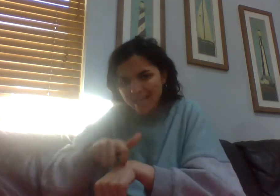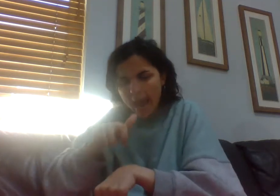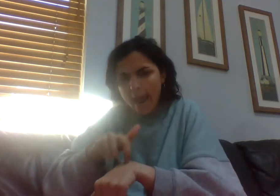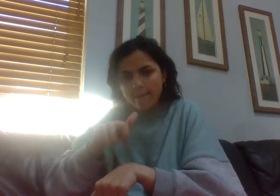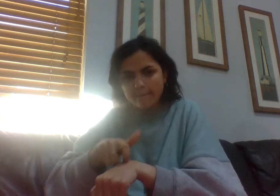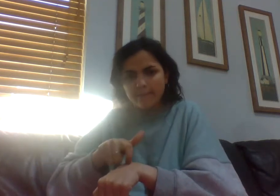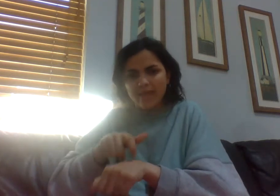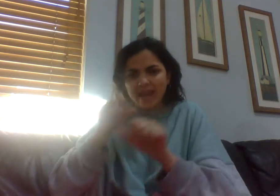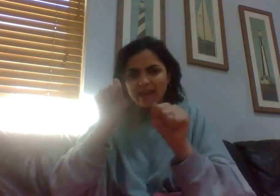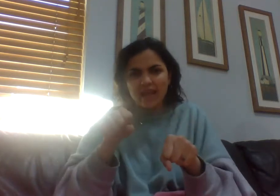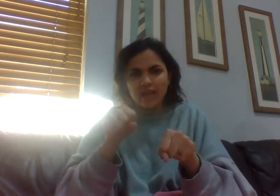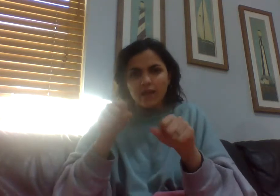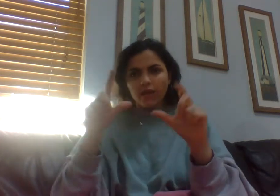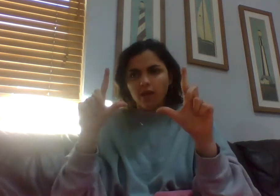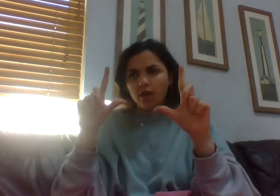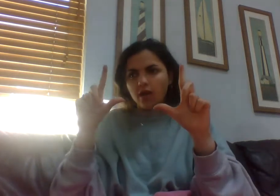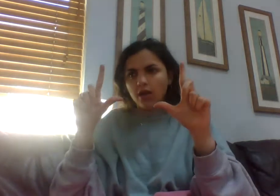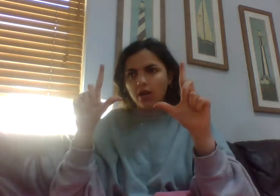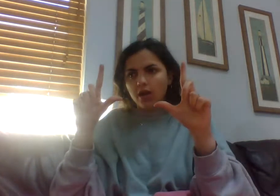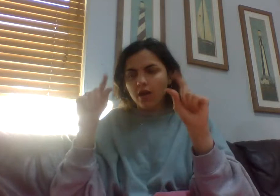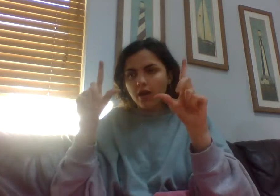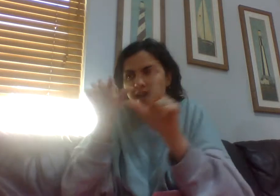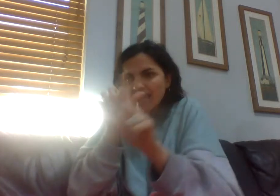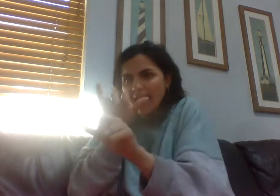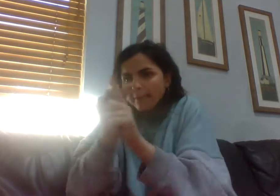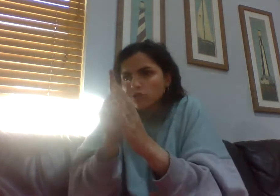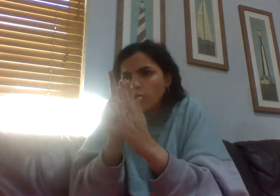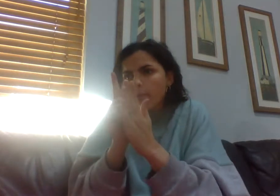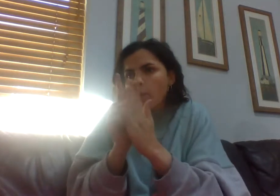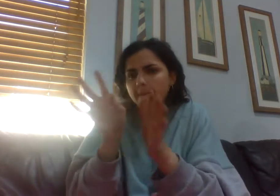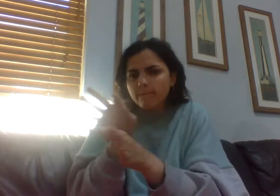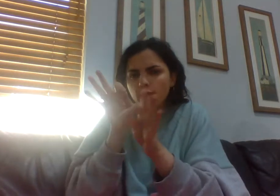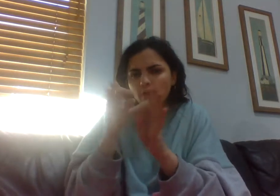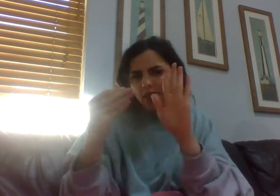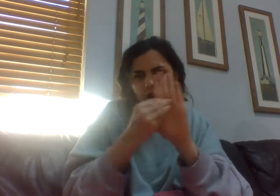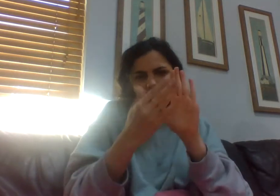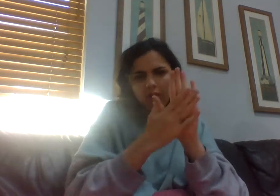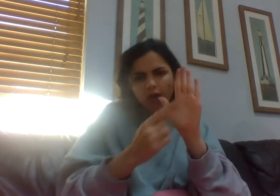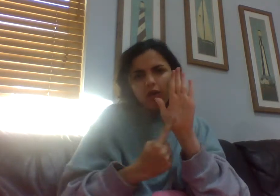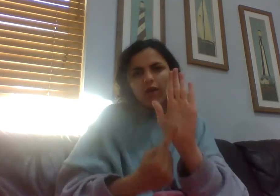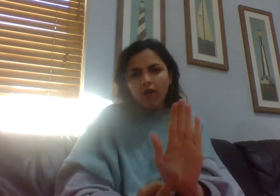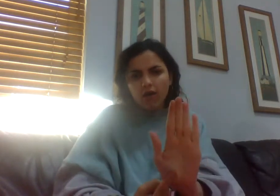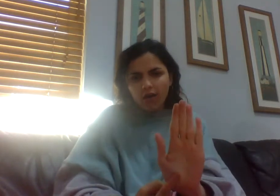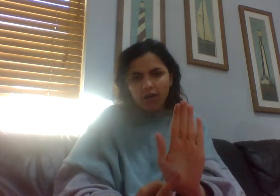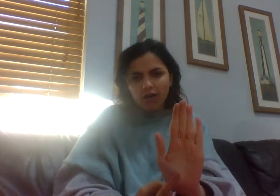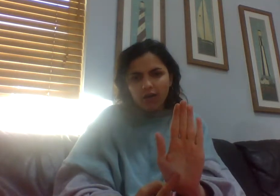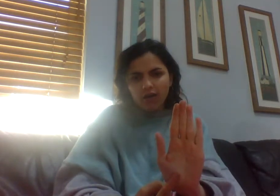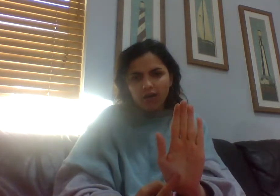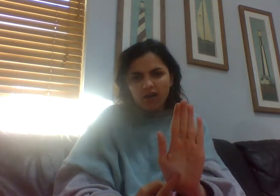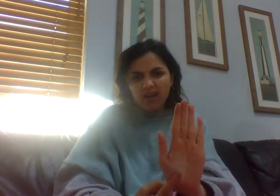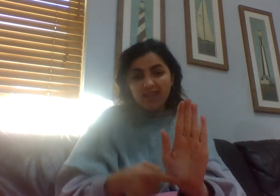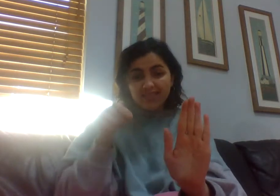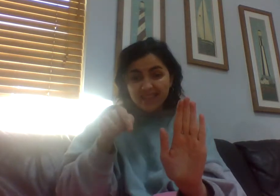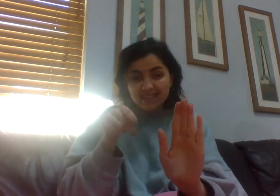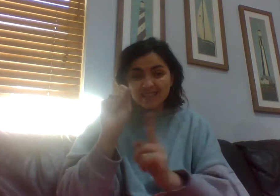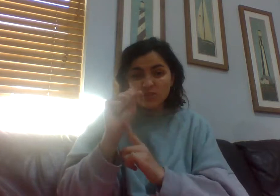so perfectly that it embodies in this case, it embodies the spirit of the day, the spirit